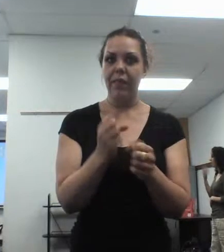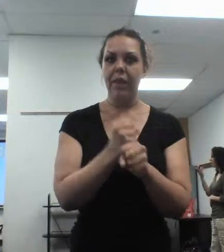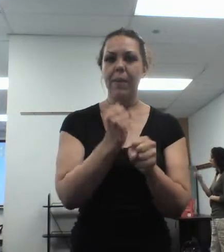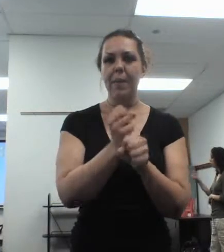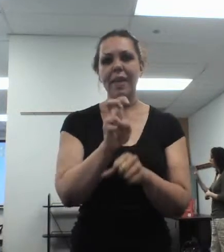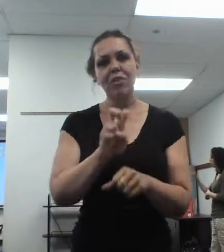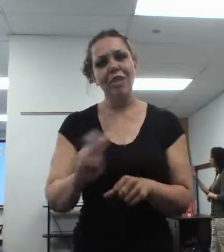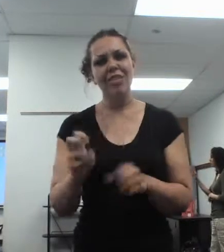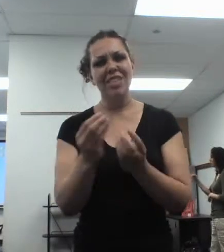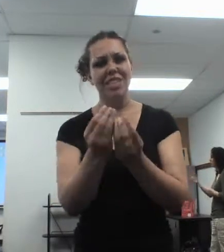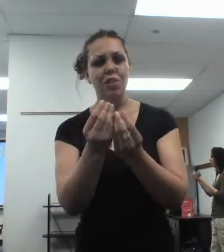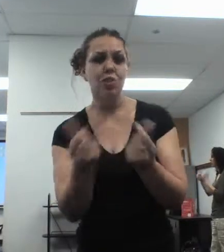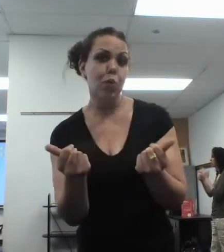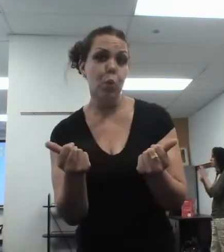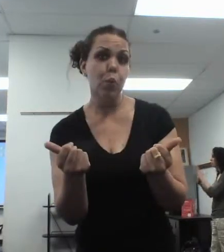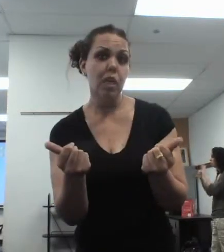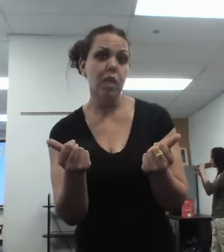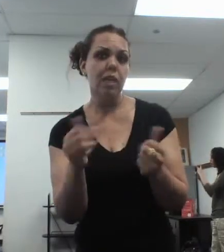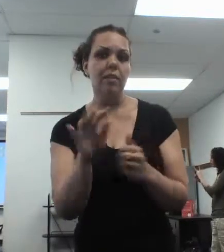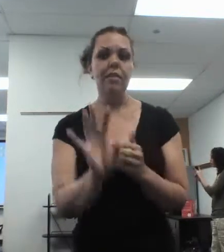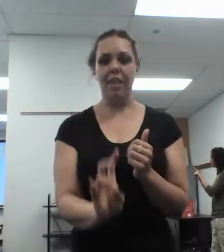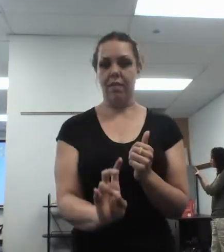together. 7.